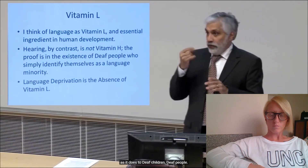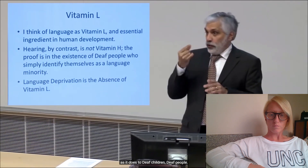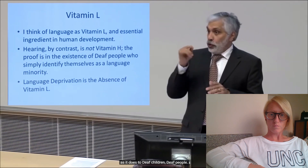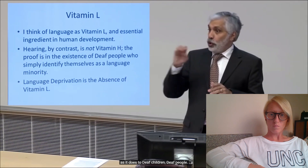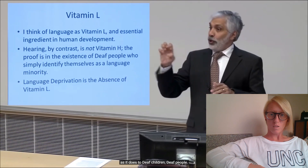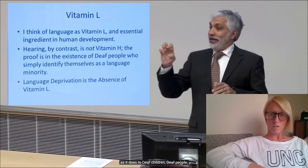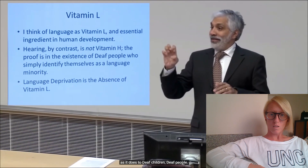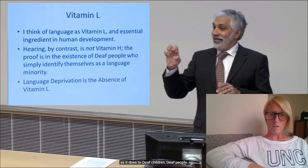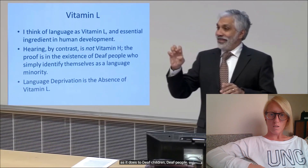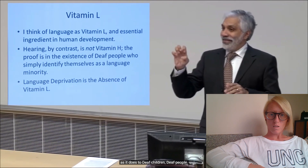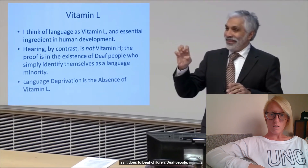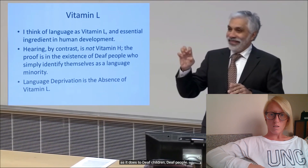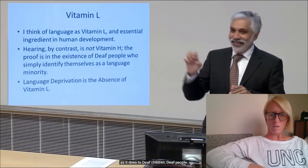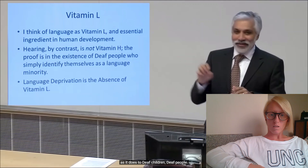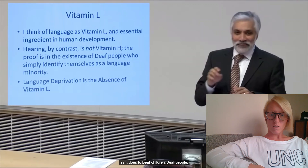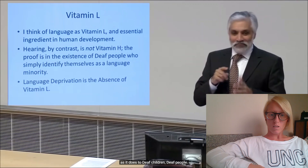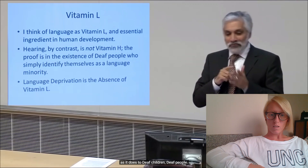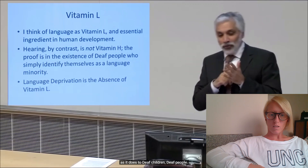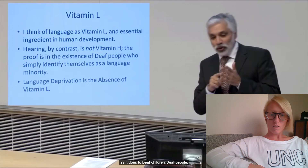people.